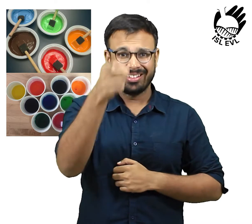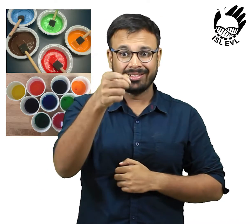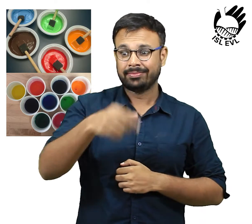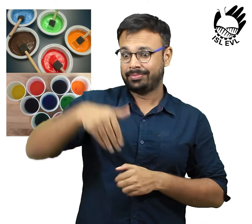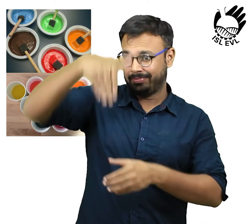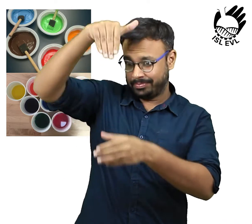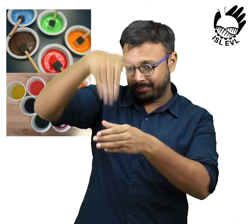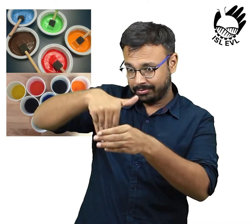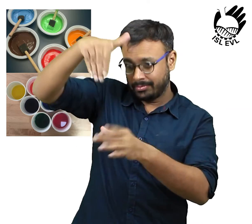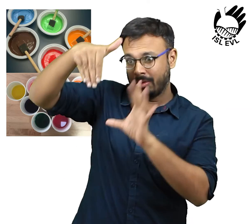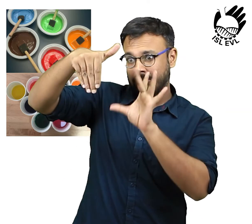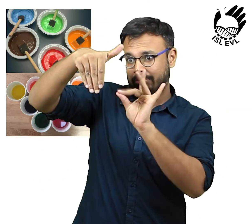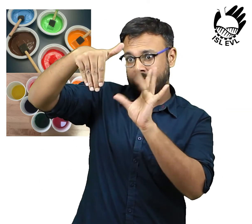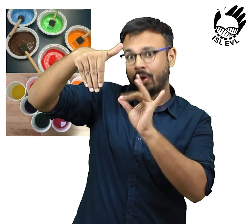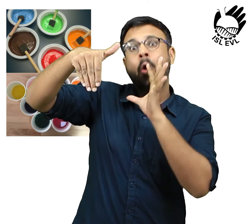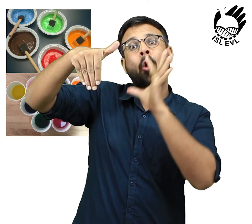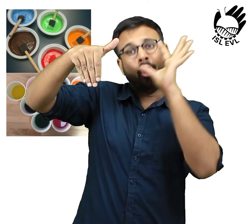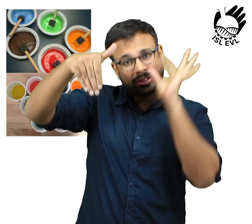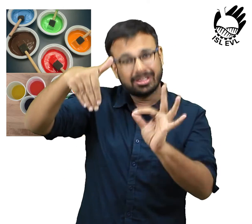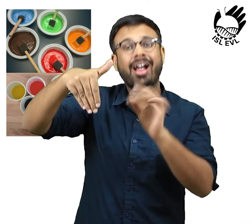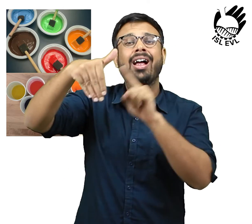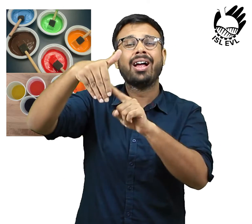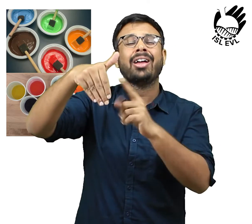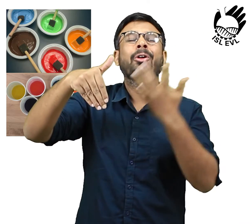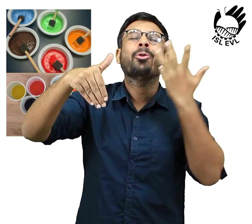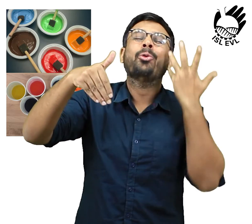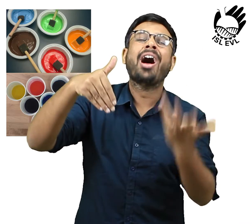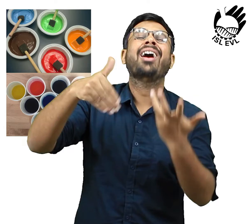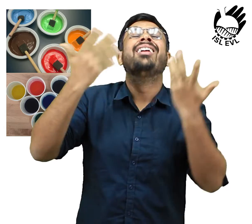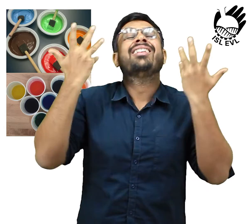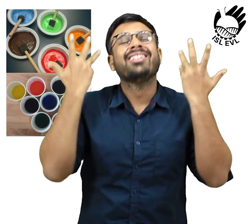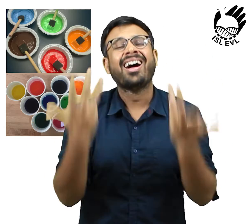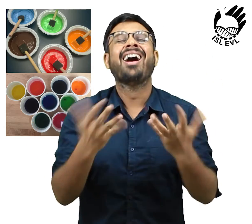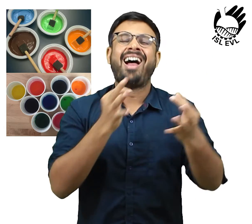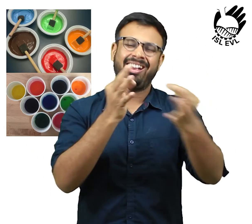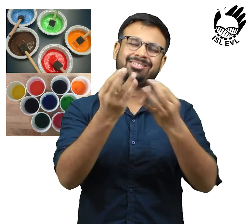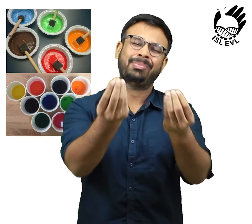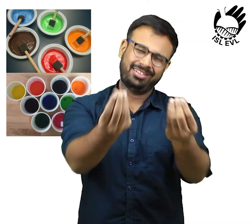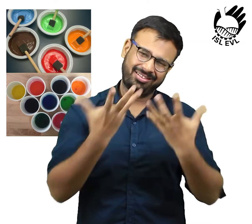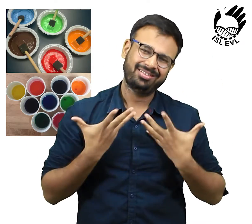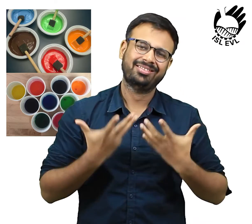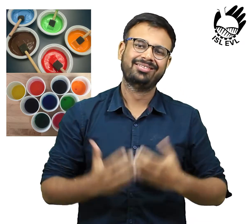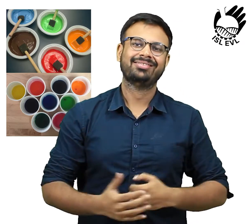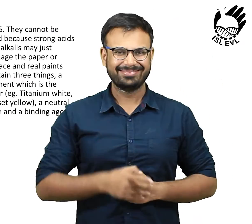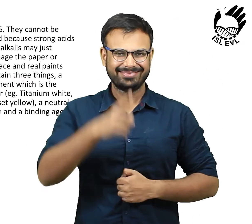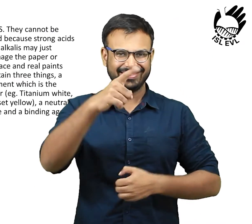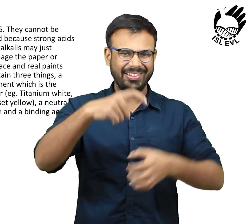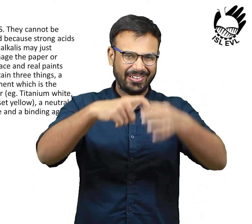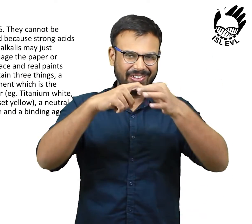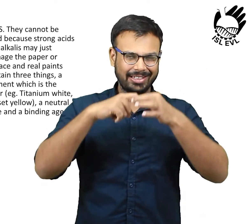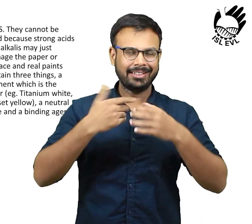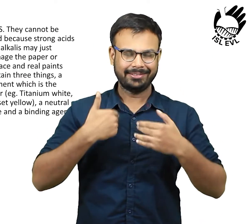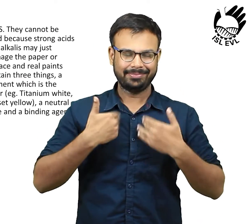It is important to note that this experiment is only to understand color and pH, and these are not actually paints that can be